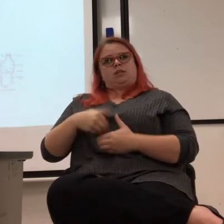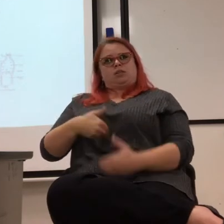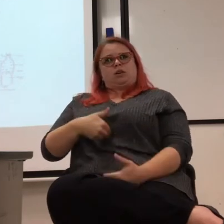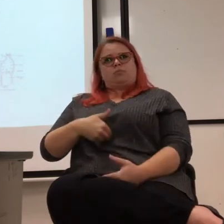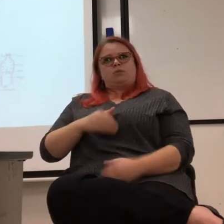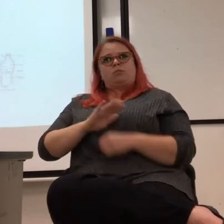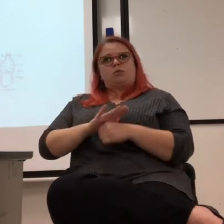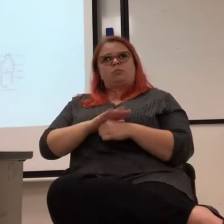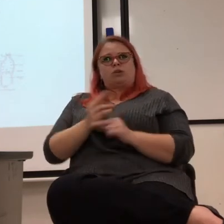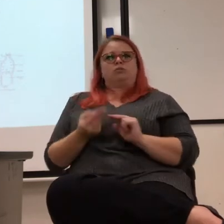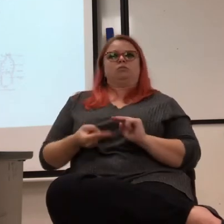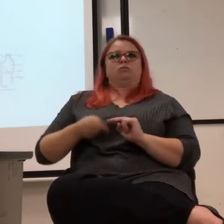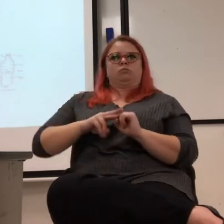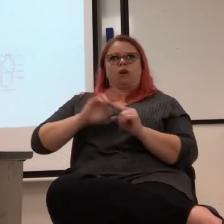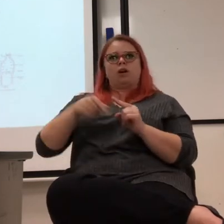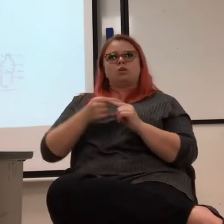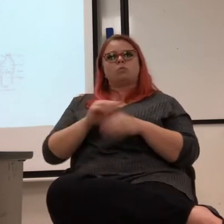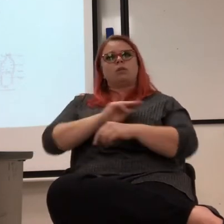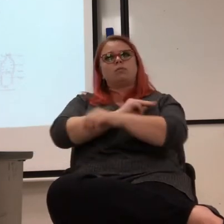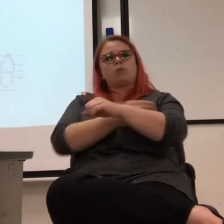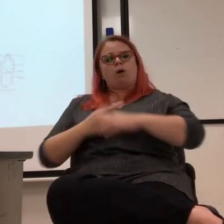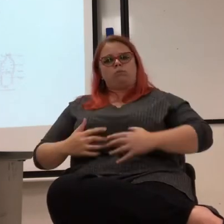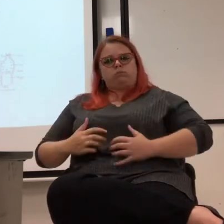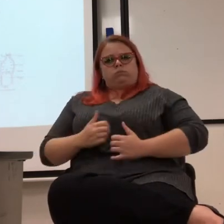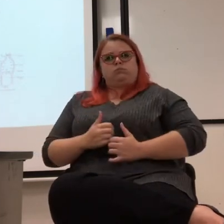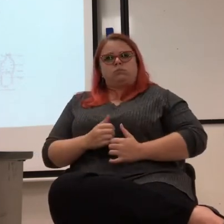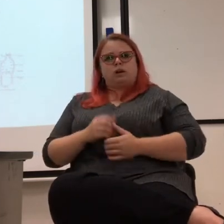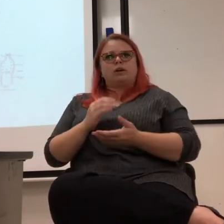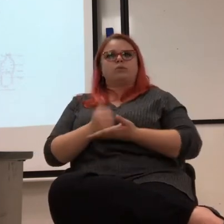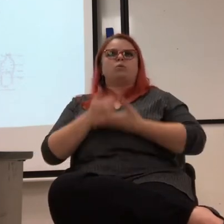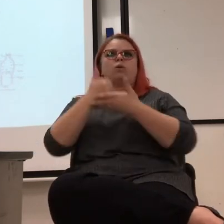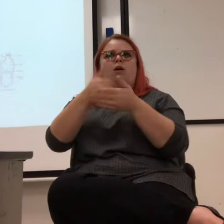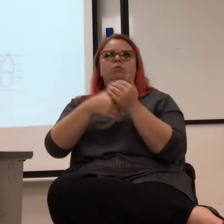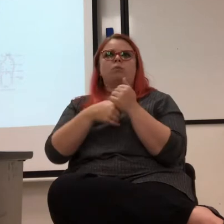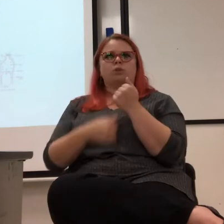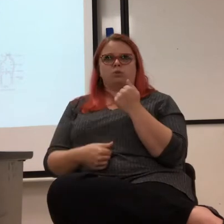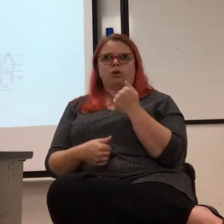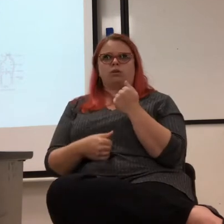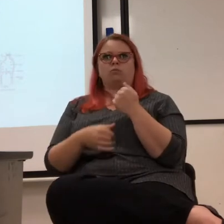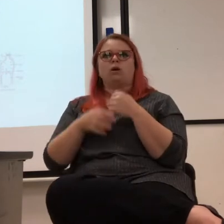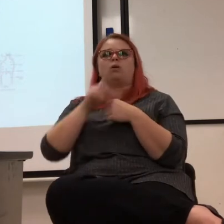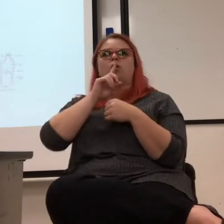the abdominal muscles contract and helps empty the rectum. So basically,